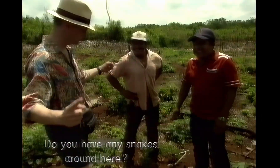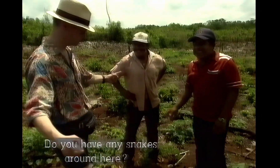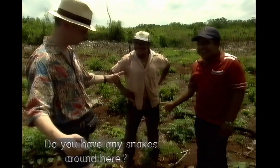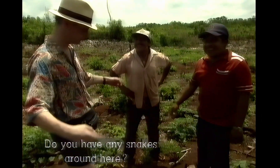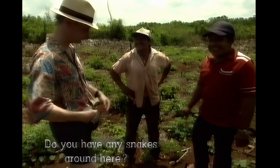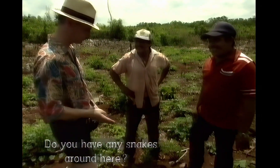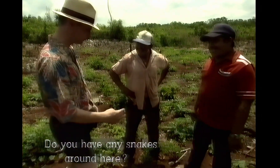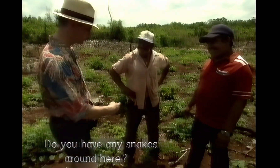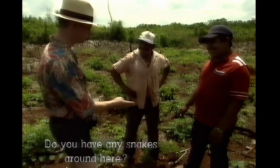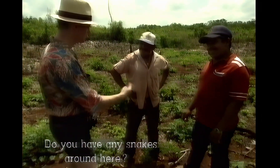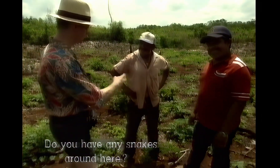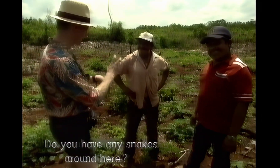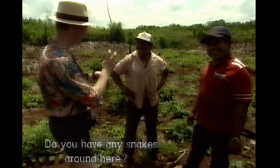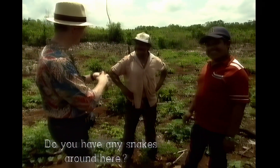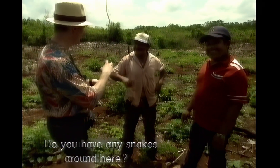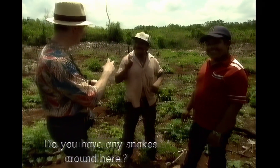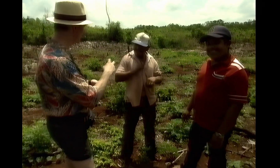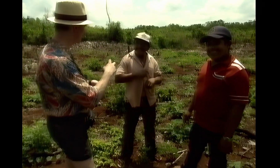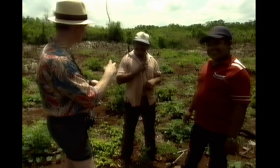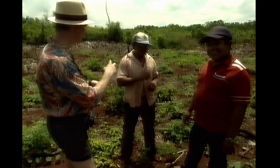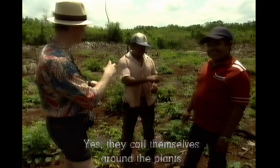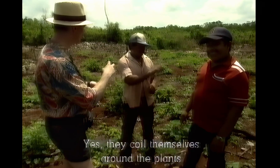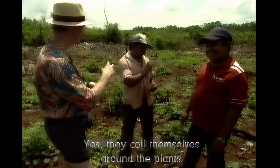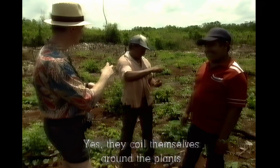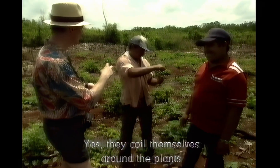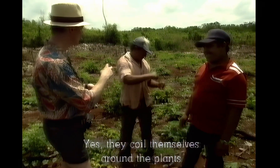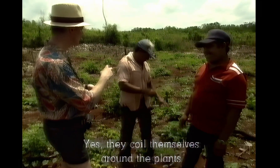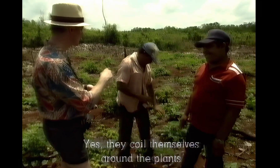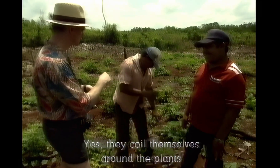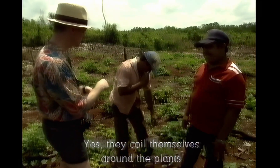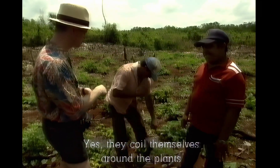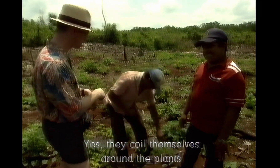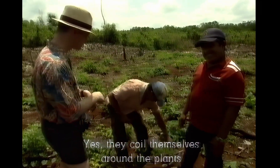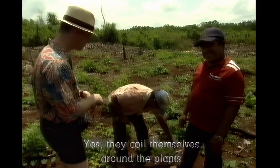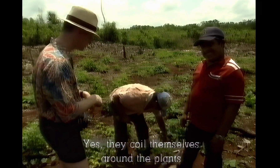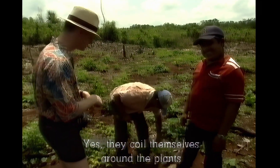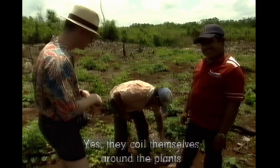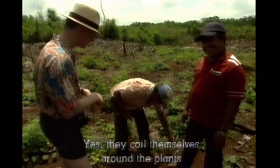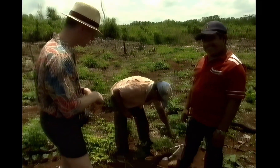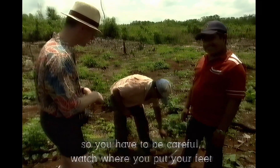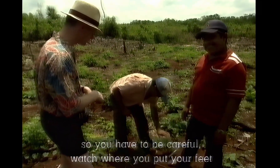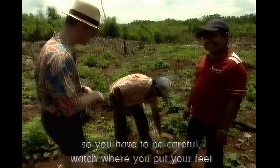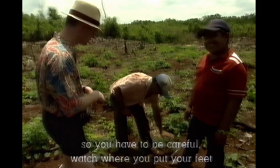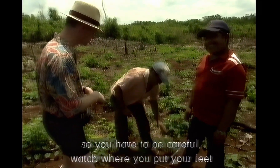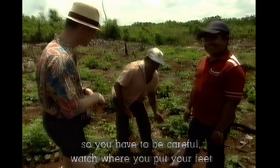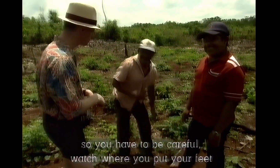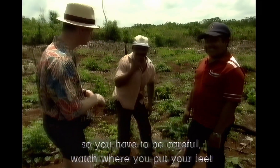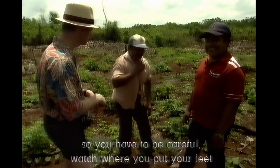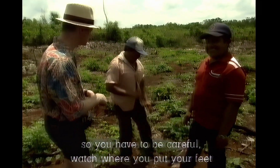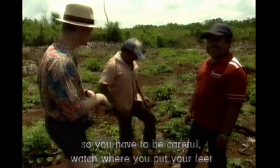I'm just wondering if you have any snakes around here, do you? Yes, they coil themselves around the plants, so you have to be careful.